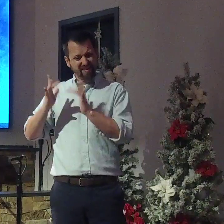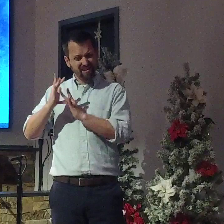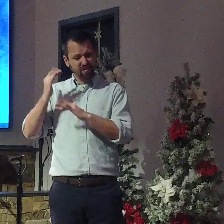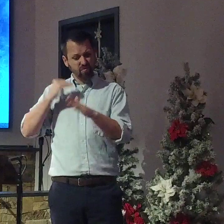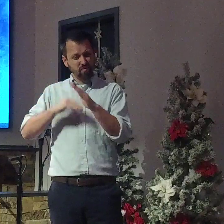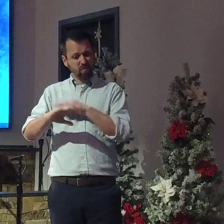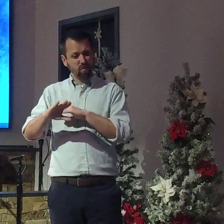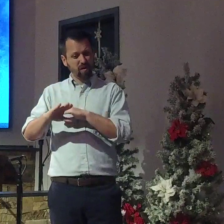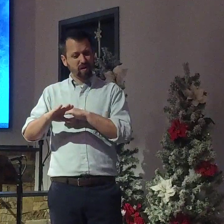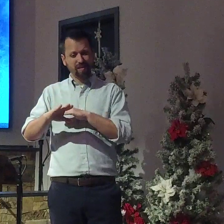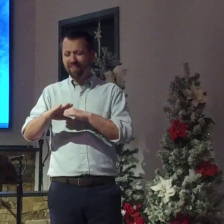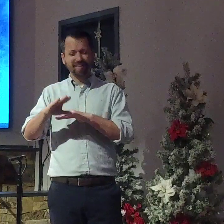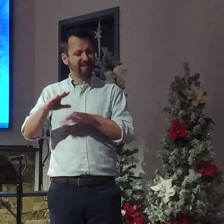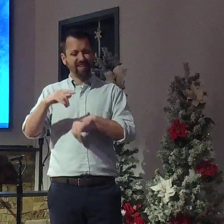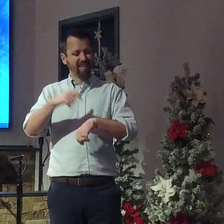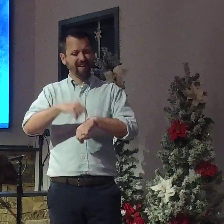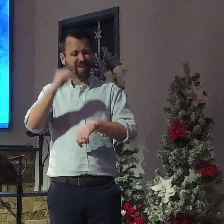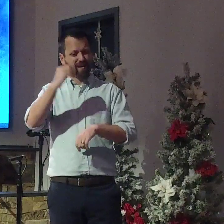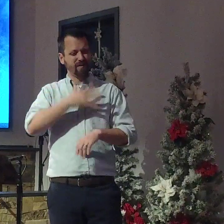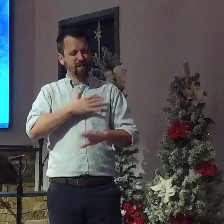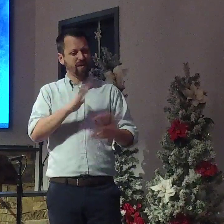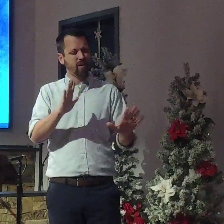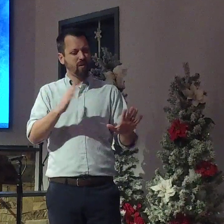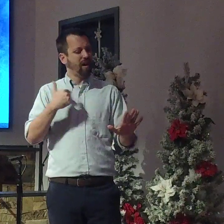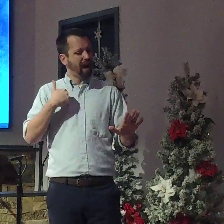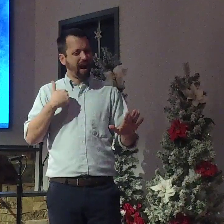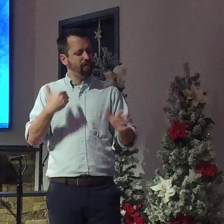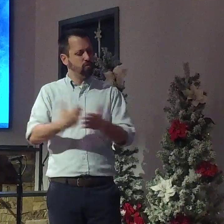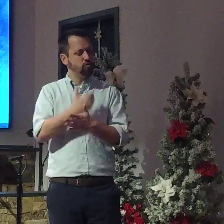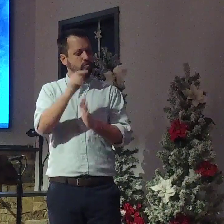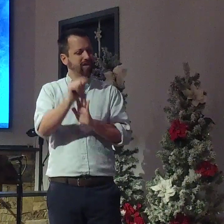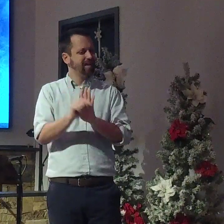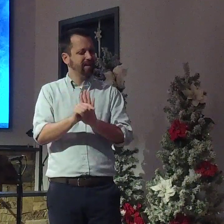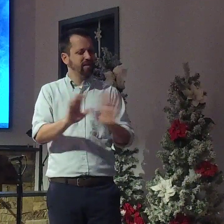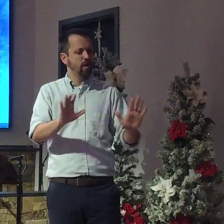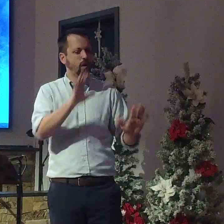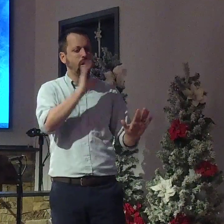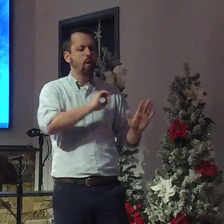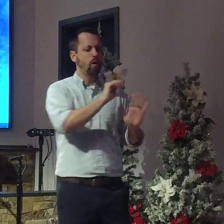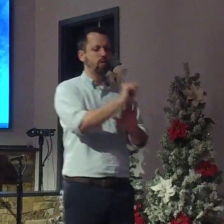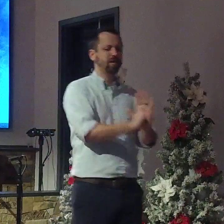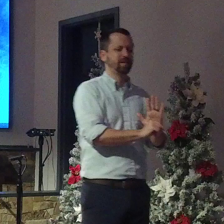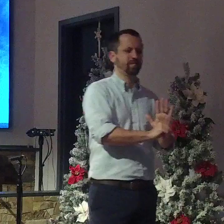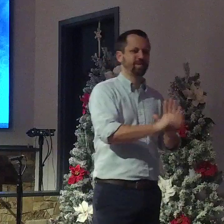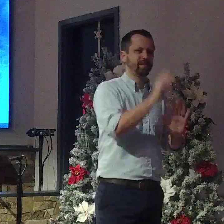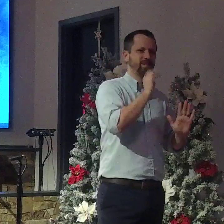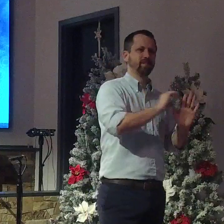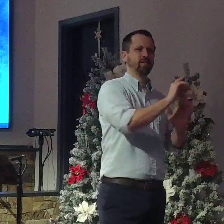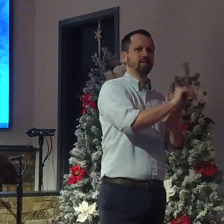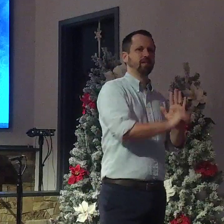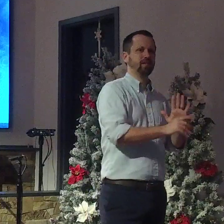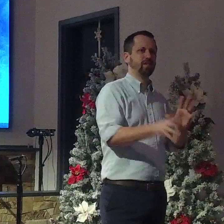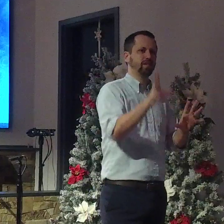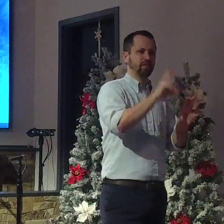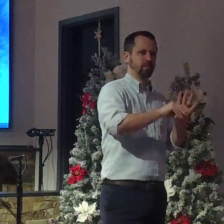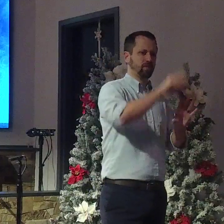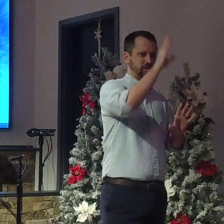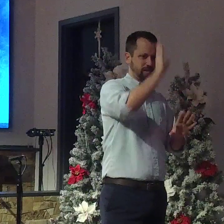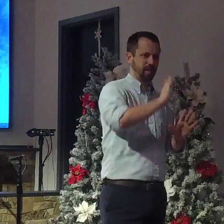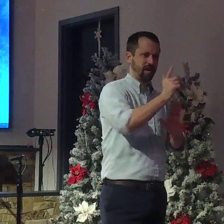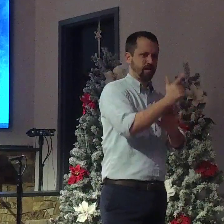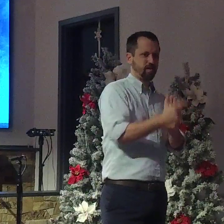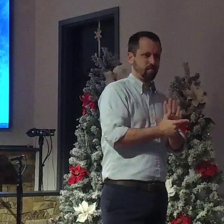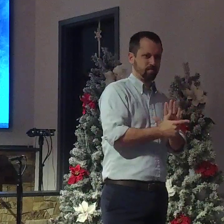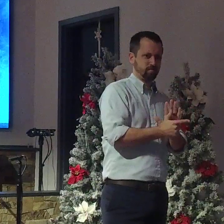Bethlehem. So what Caesar Augustus decreed just fulfilled what God had already said, that baby would be born in that